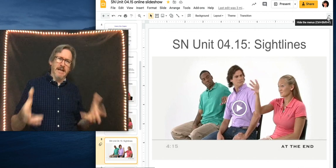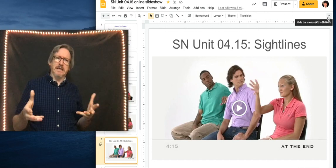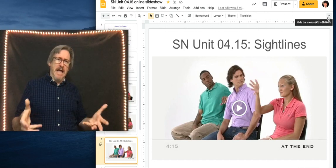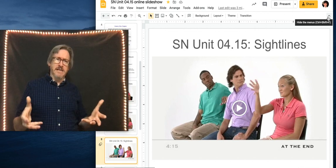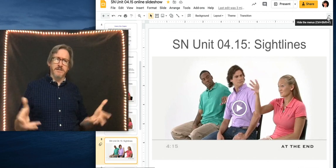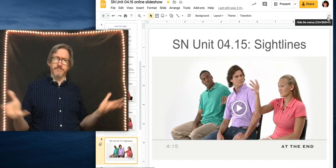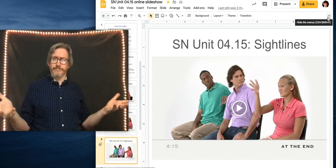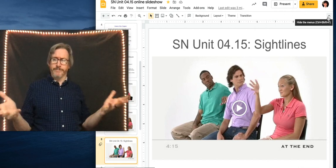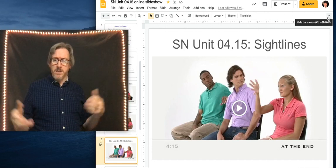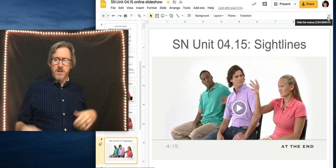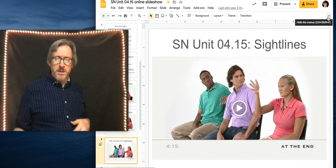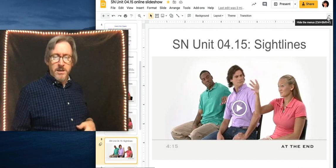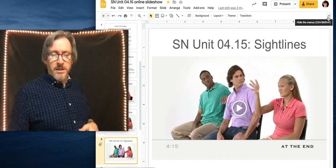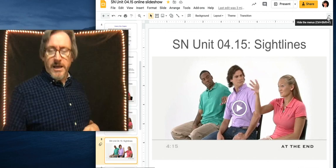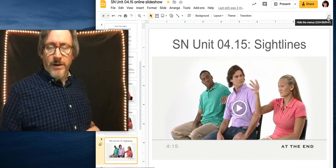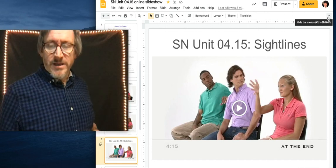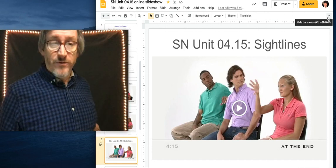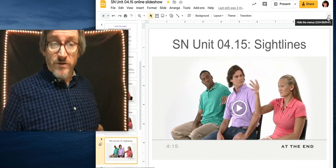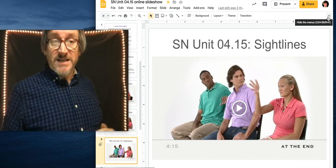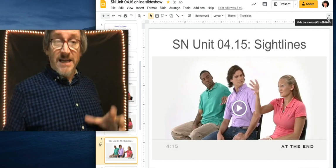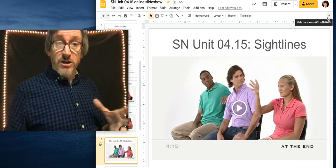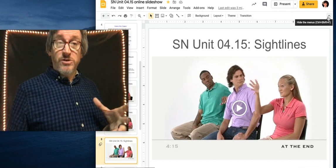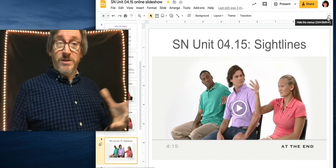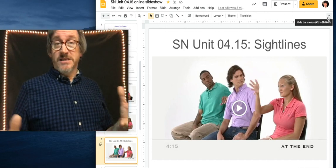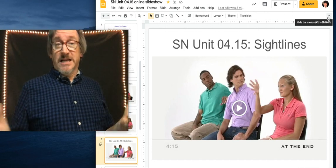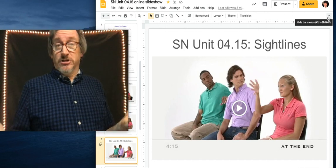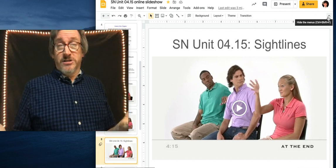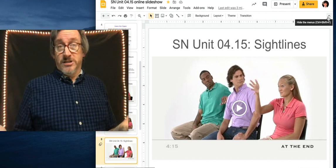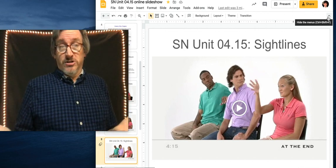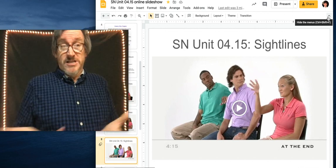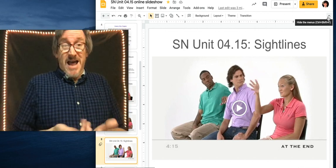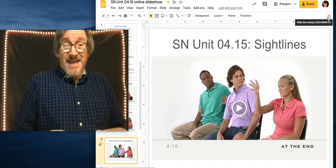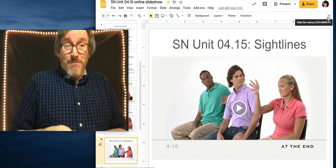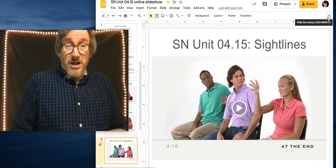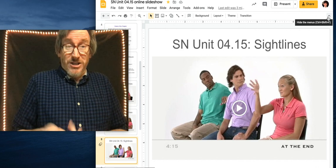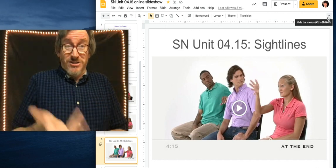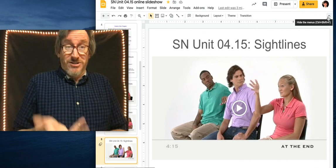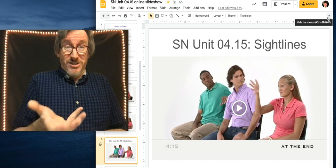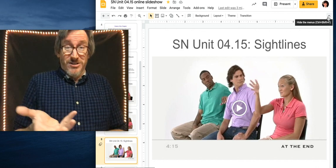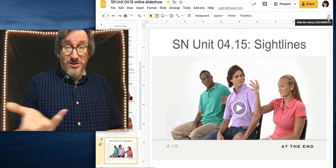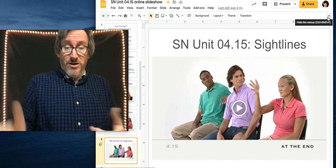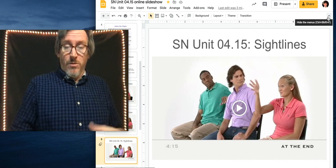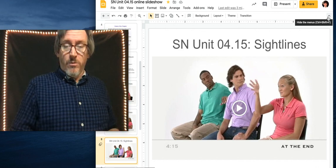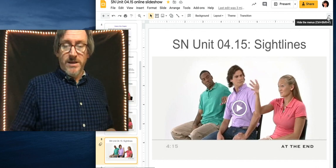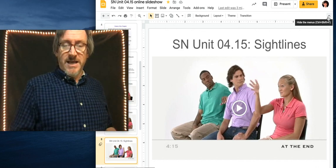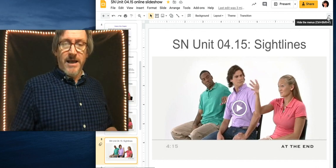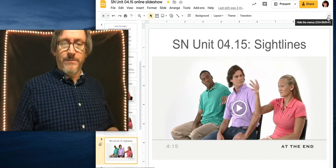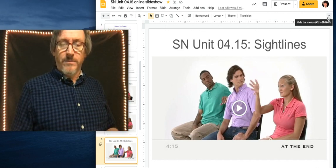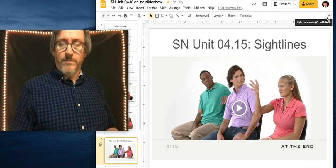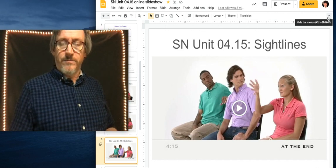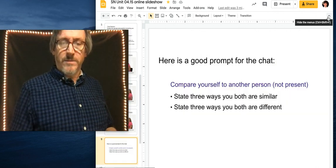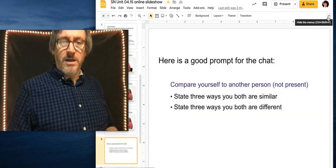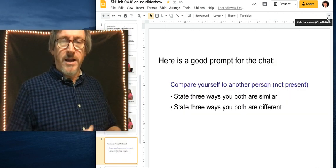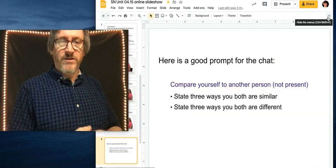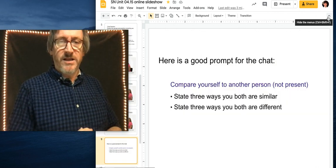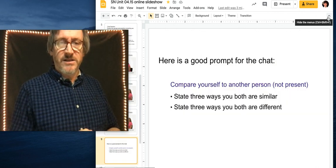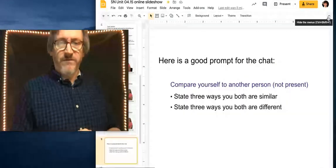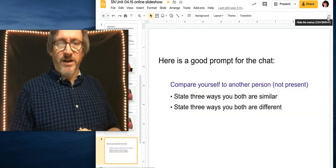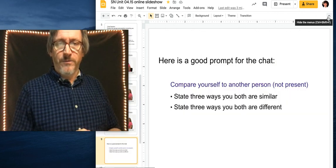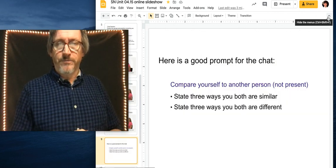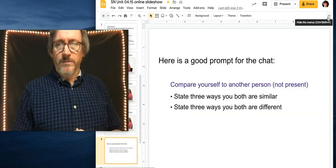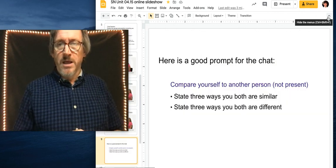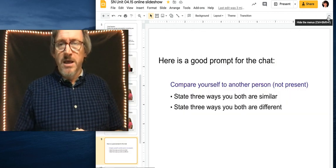you're in class. Anyway, if you try taking notes with these lectures, there's not that much. It's just, what we say, and everything's